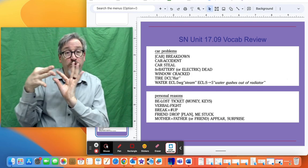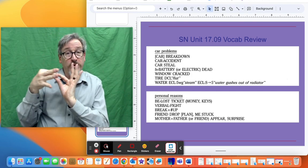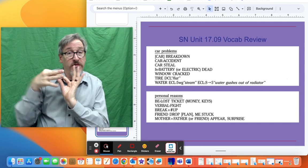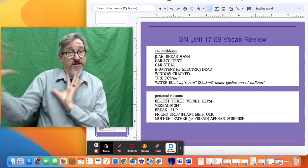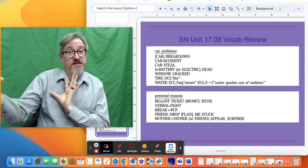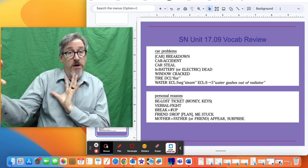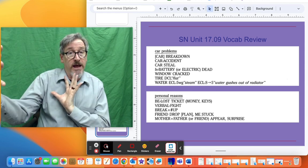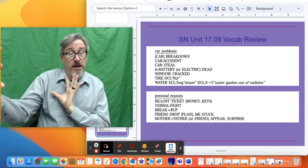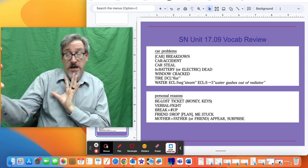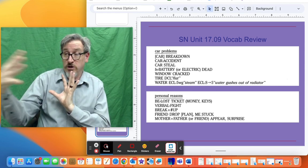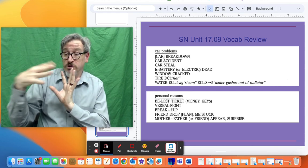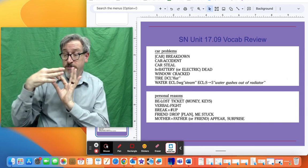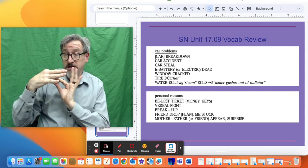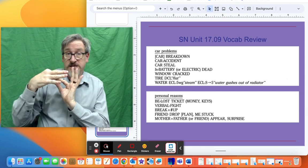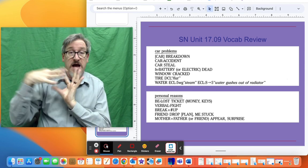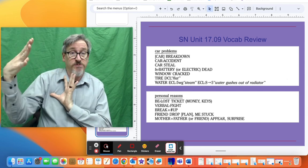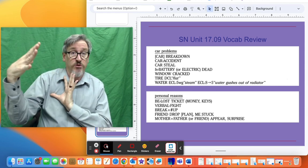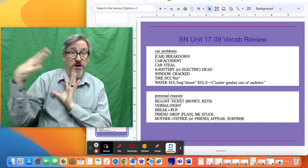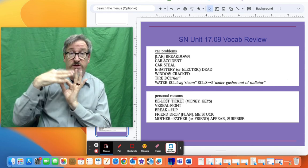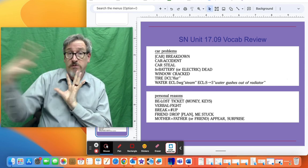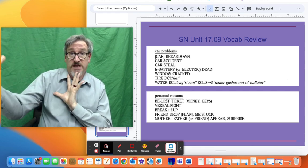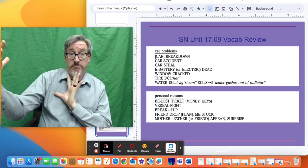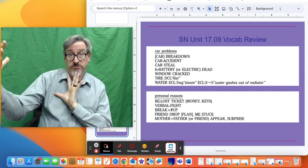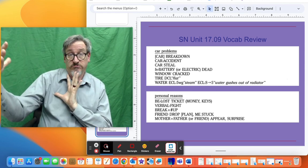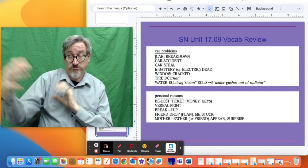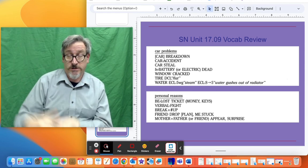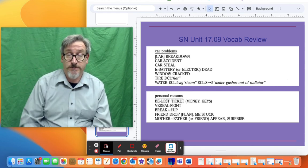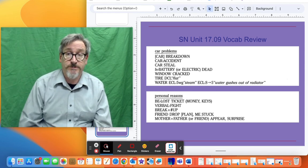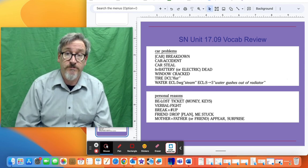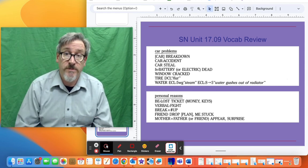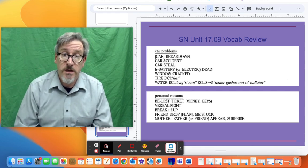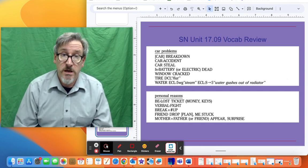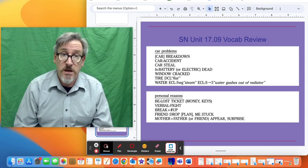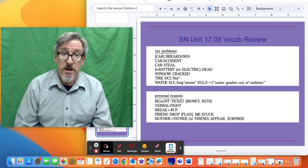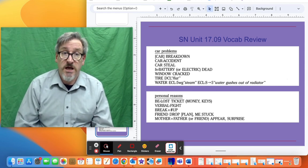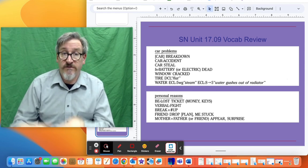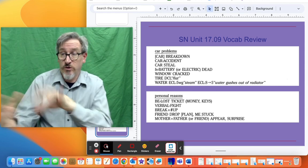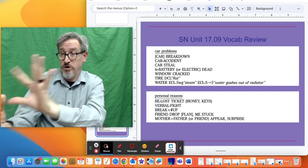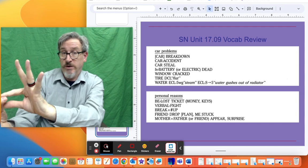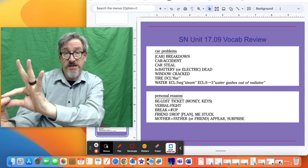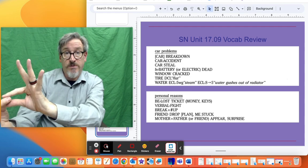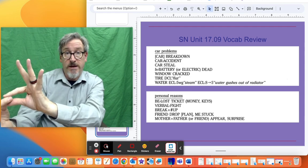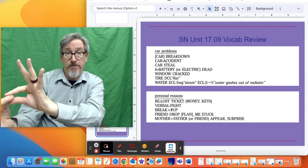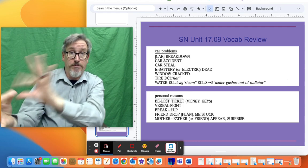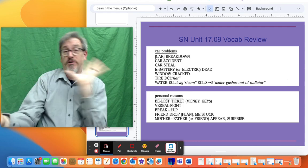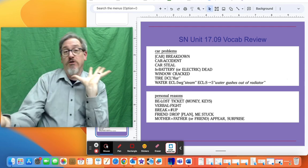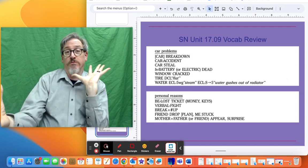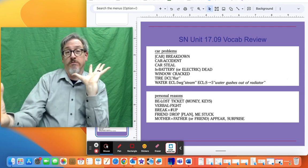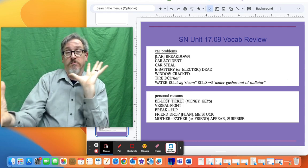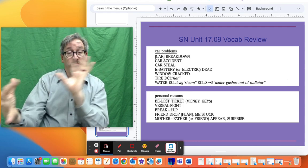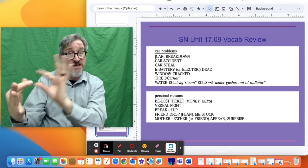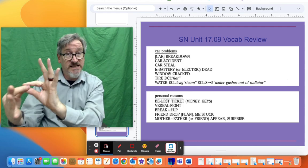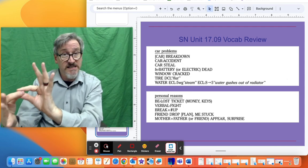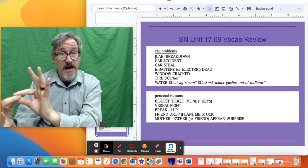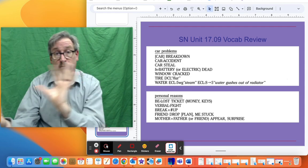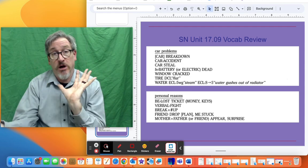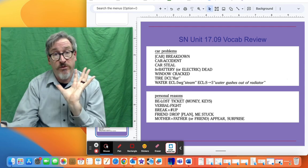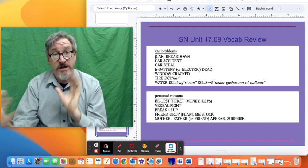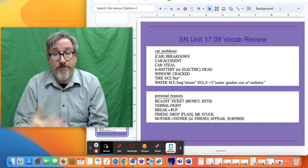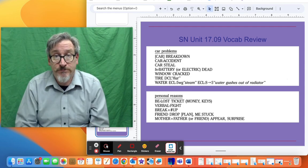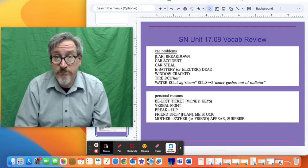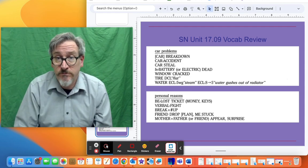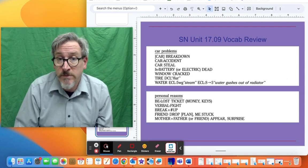If you do it this way, it usually means I was broken up with, I was dumped. If you do it this way, boom, this is I broke